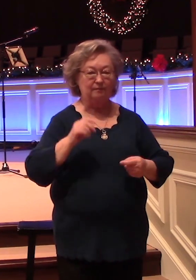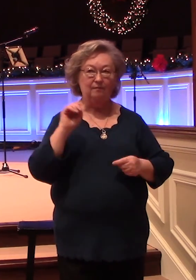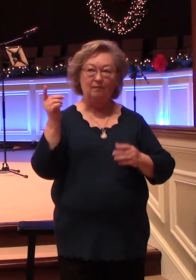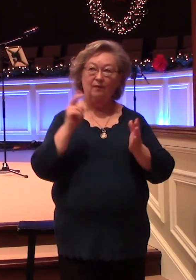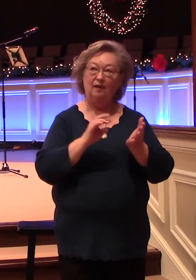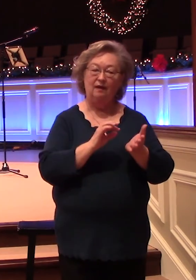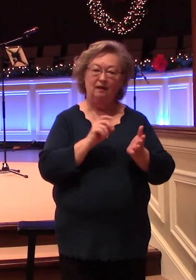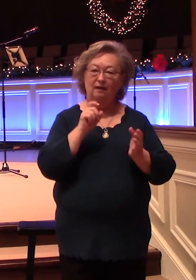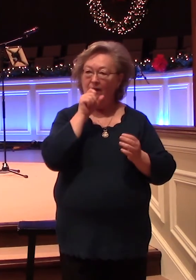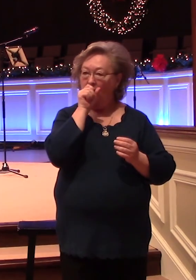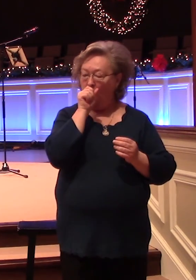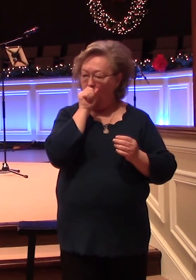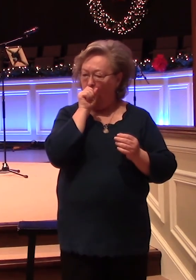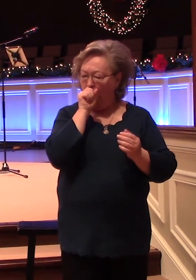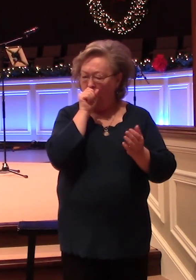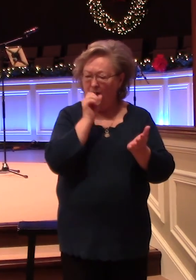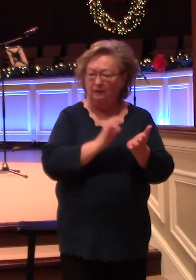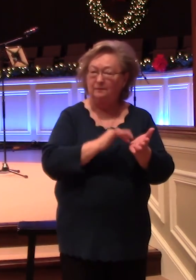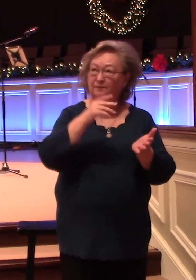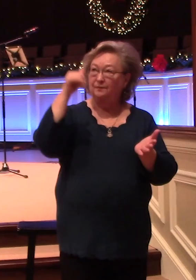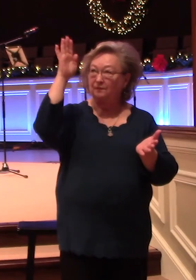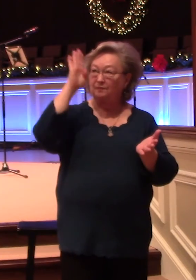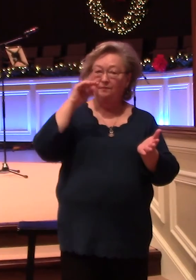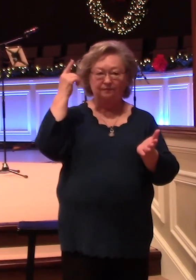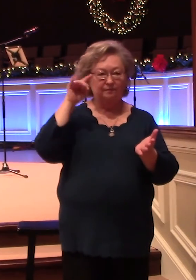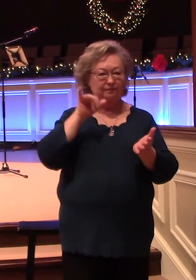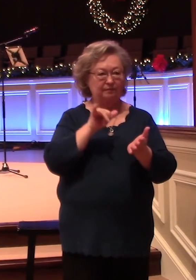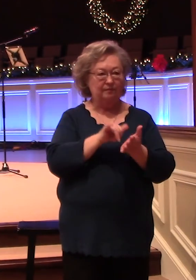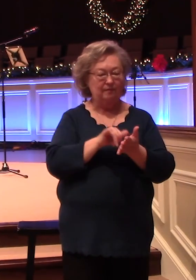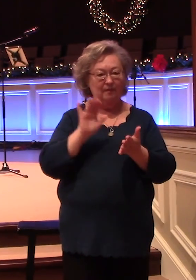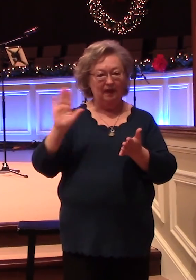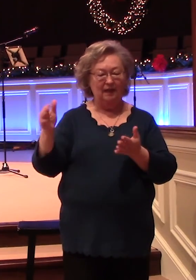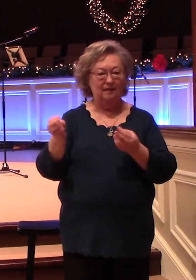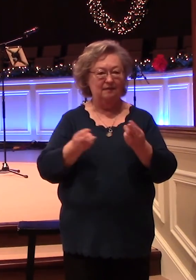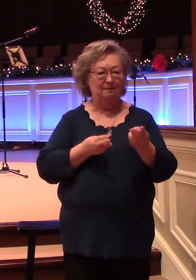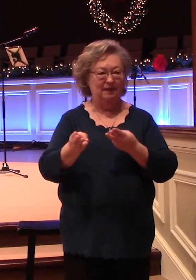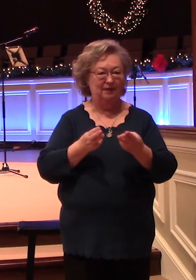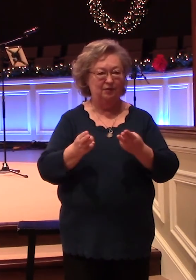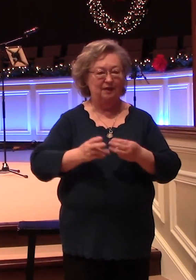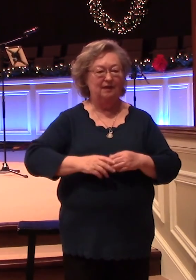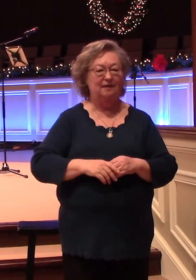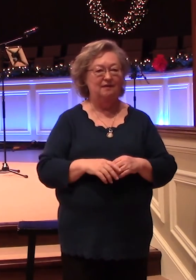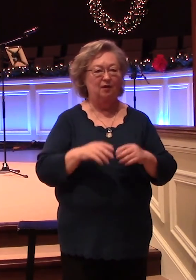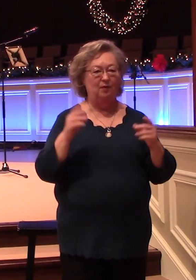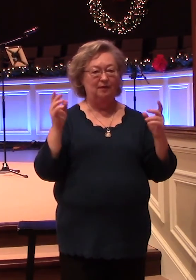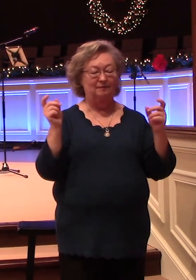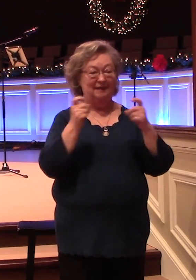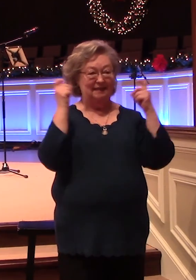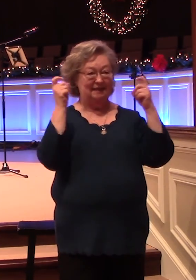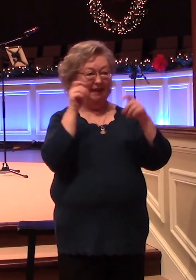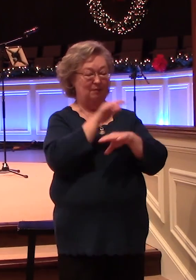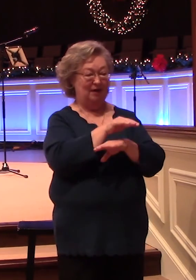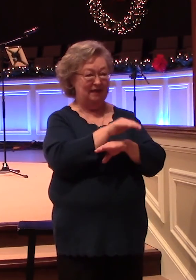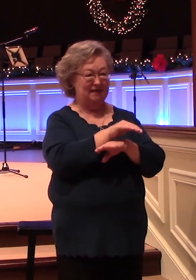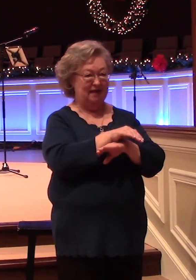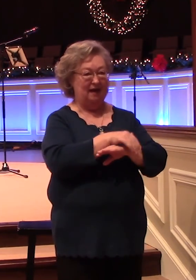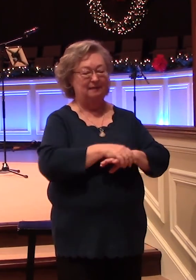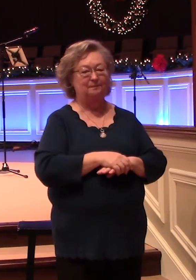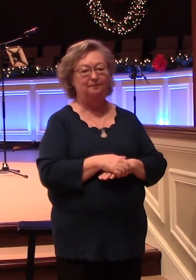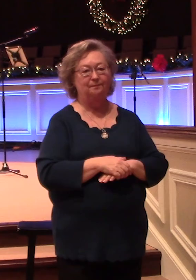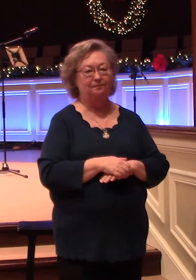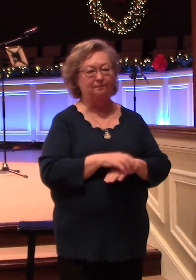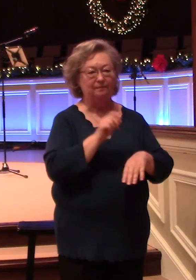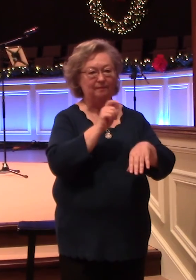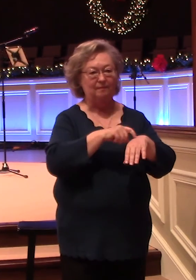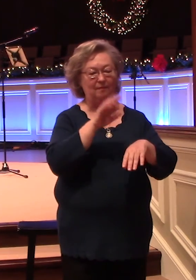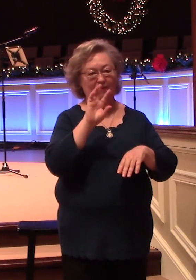It'll be a great time together. You'll be encouraged, and then we'll get to celebrate together with some fellowship. So don't miss out on any of that. I know you're going to want to